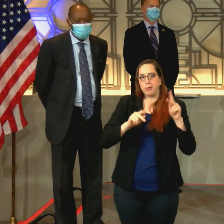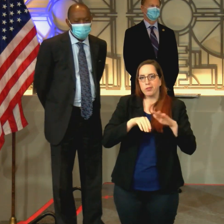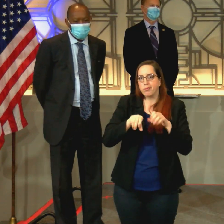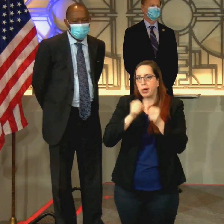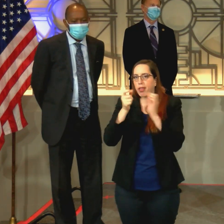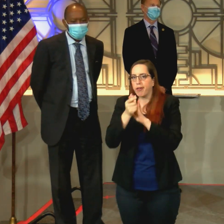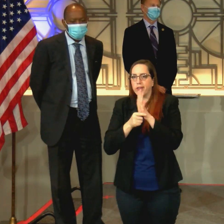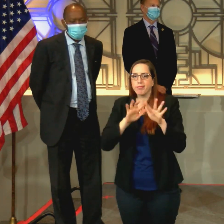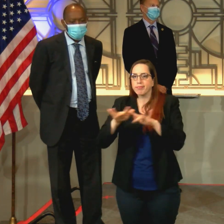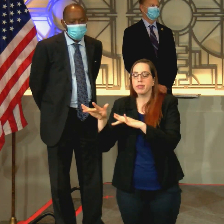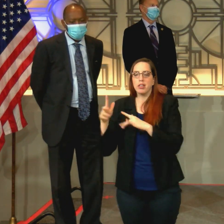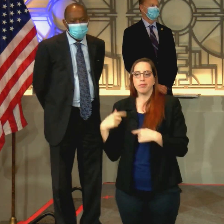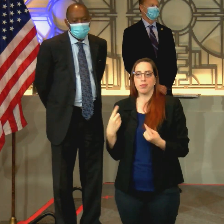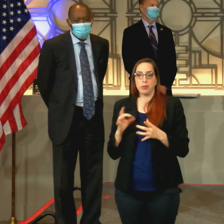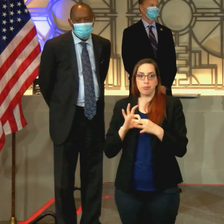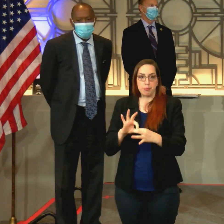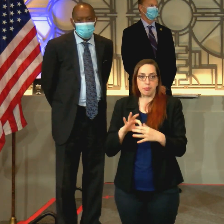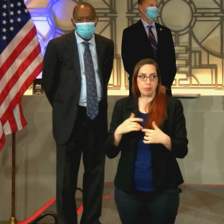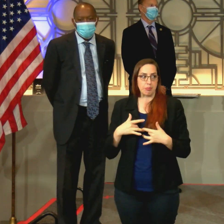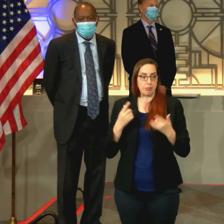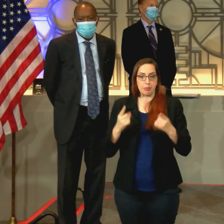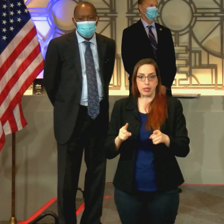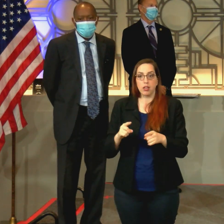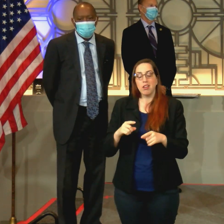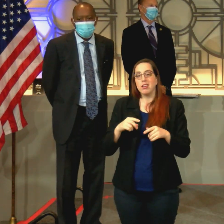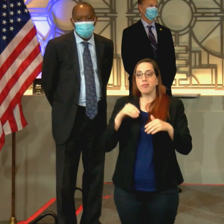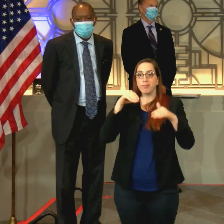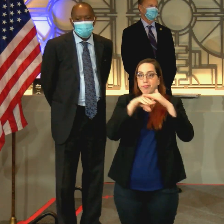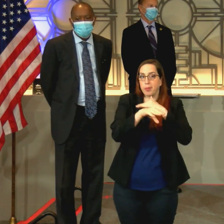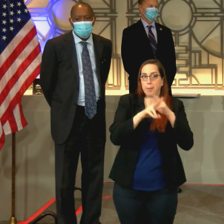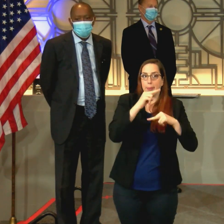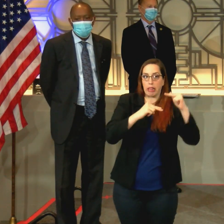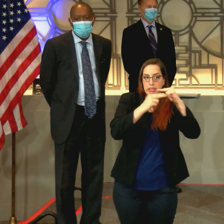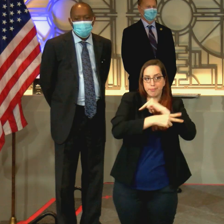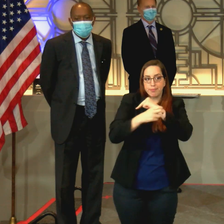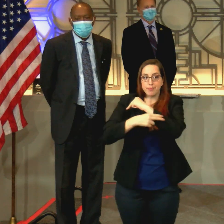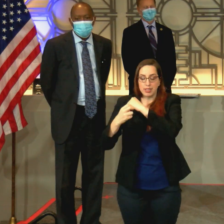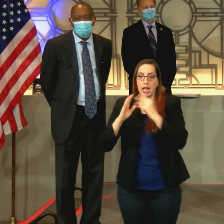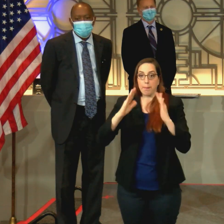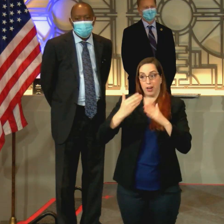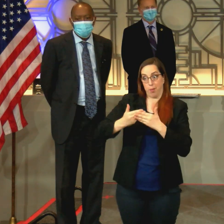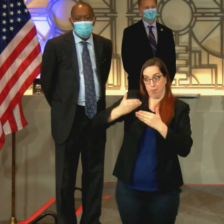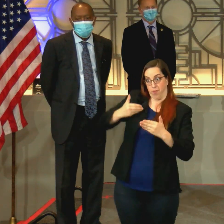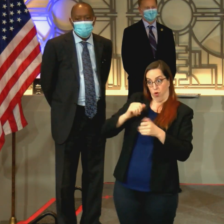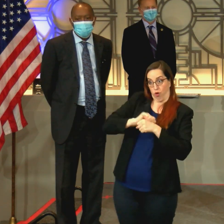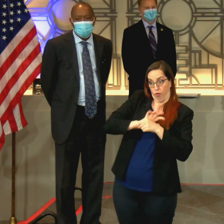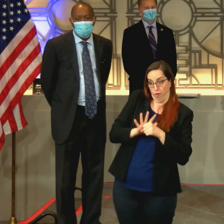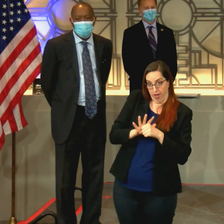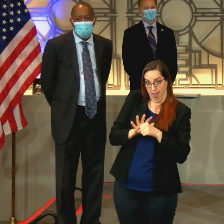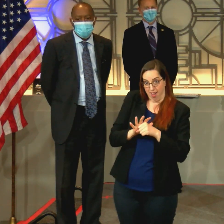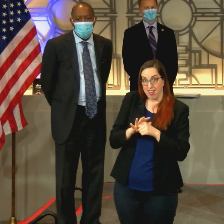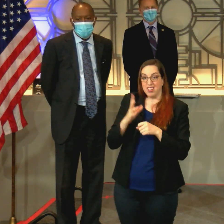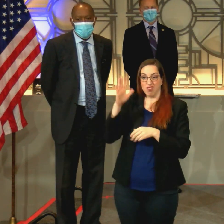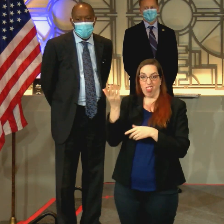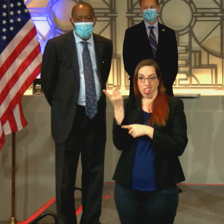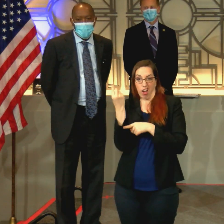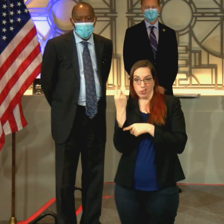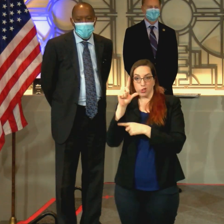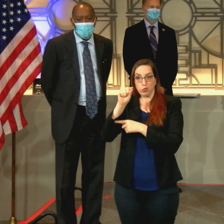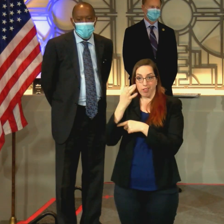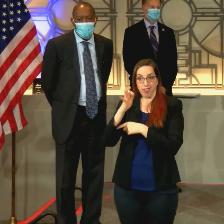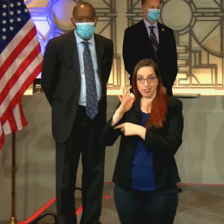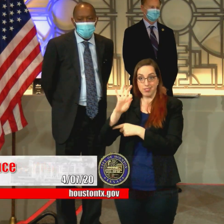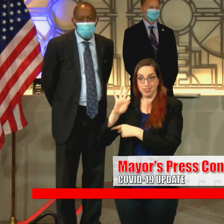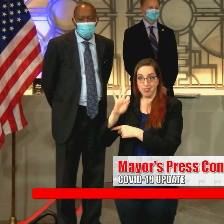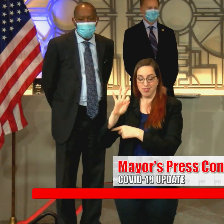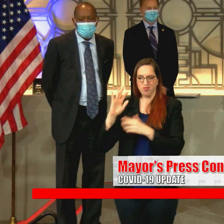relates to what's been going on. Regarding burglary of buildings, comparing post-COVID to the same time frame in 2019.